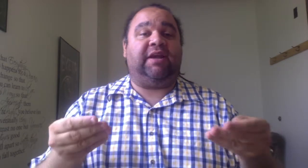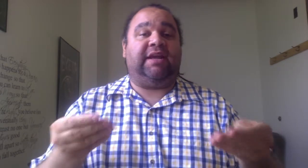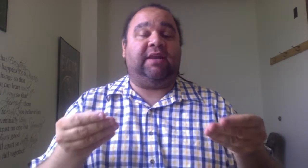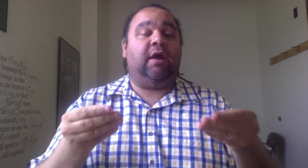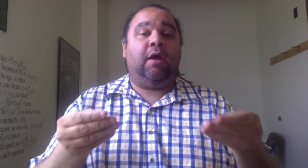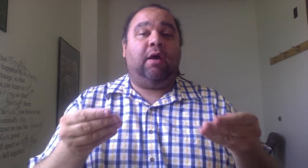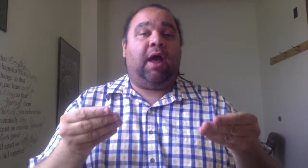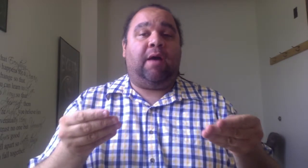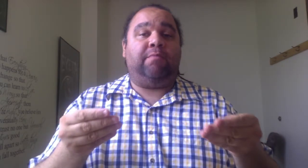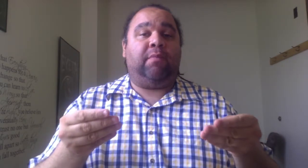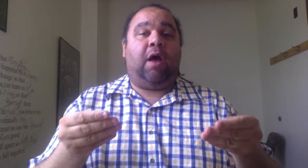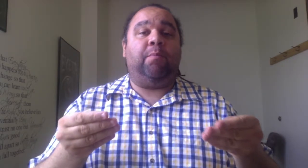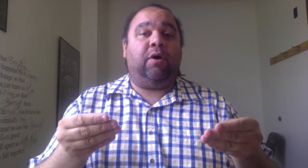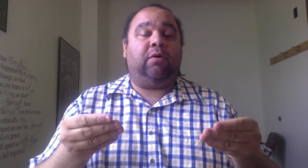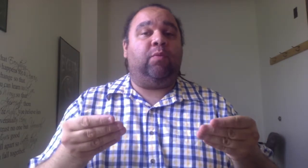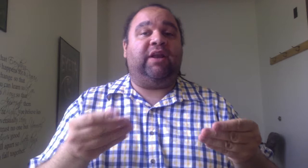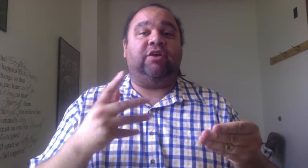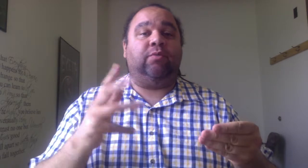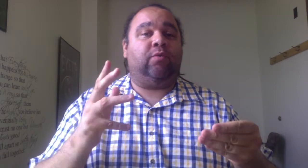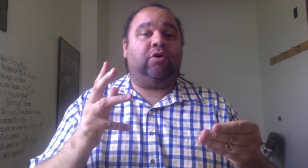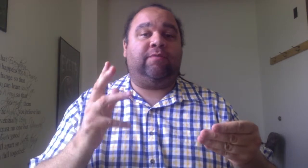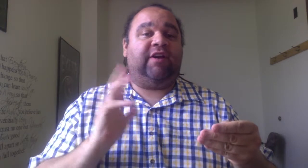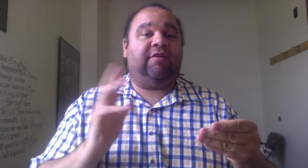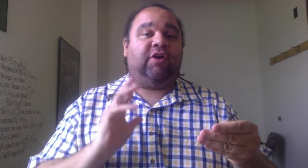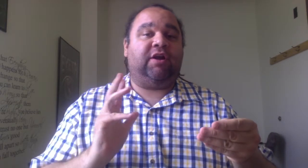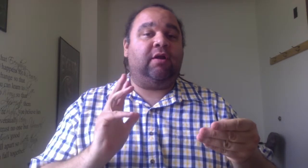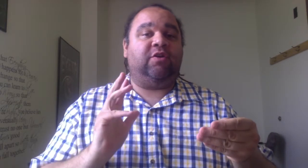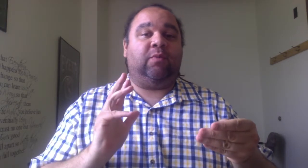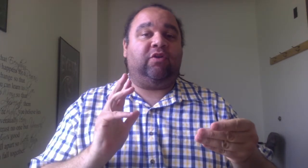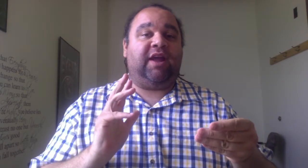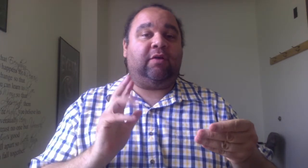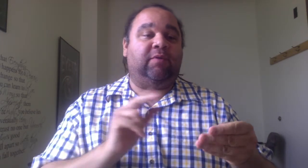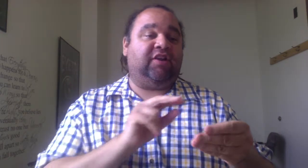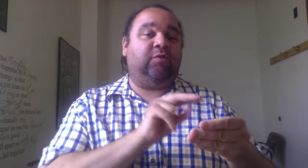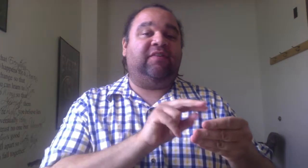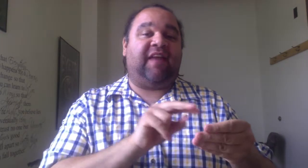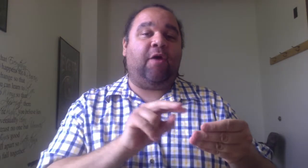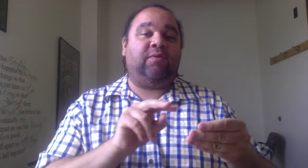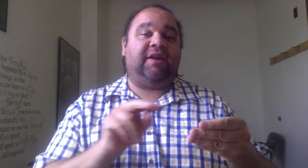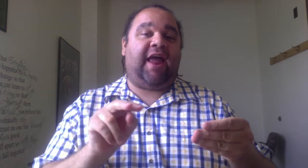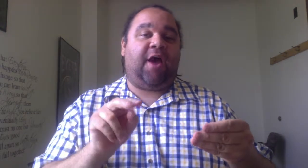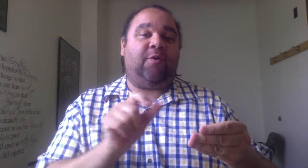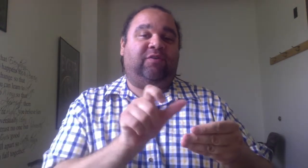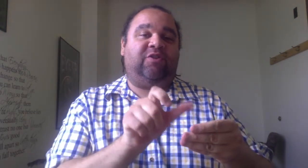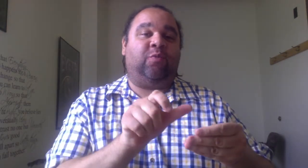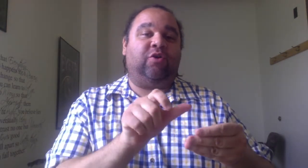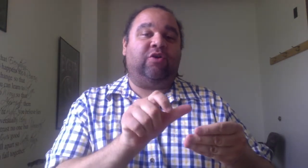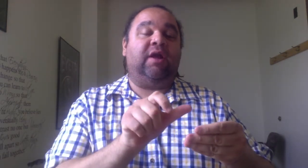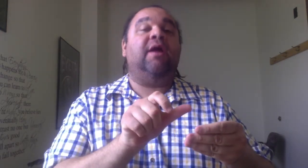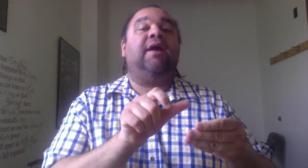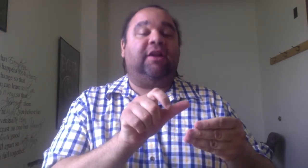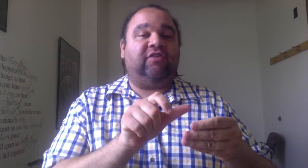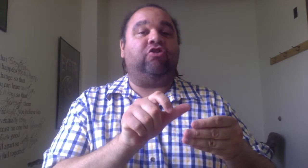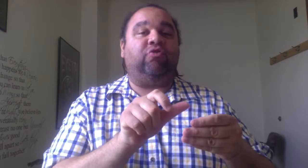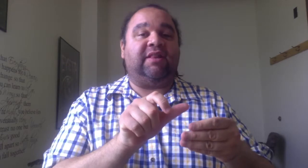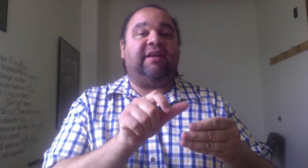read a book. When you were very, very young and you were learning how to read, you sounded out the word. And so you're doing the